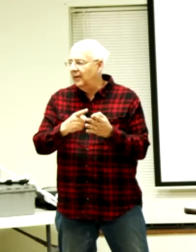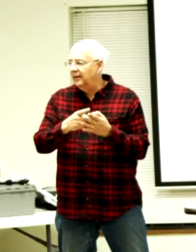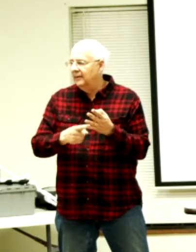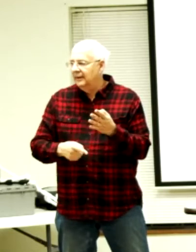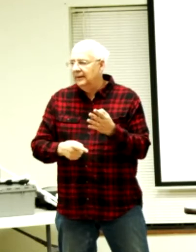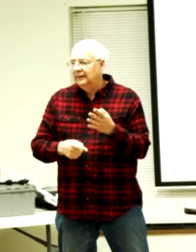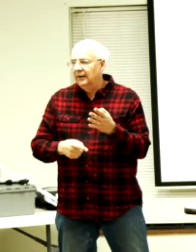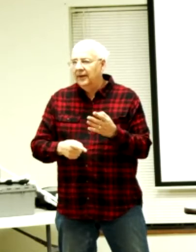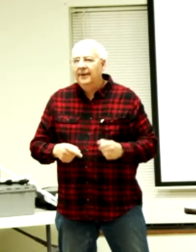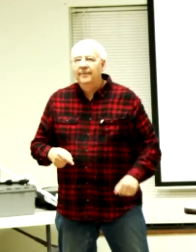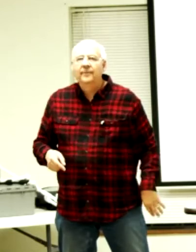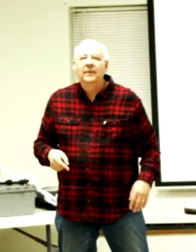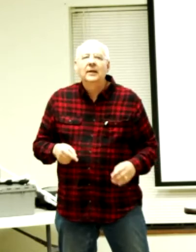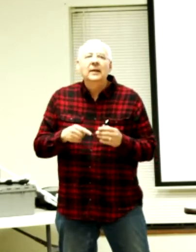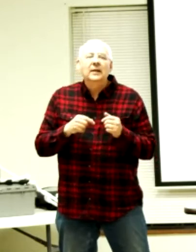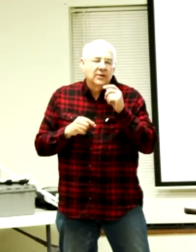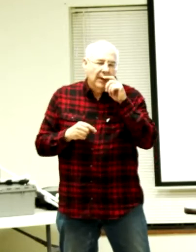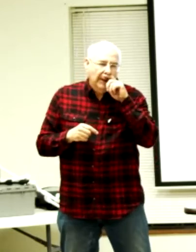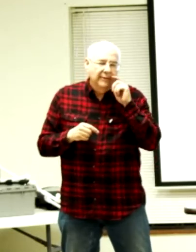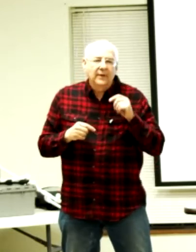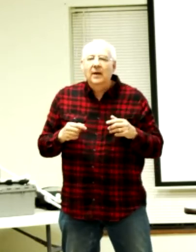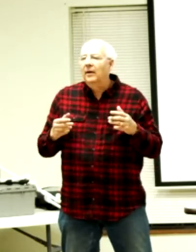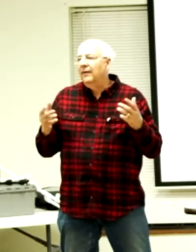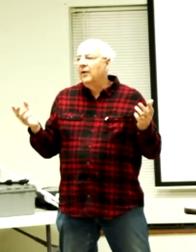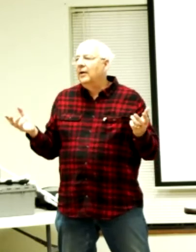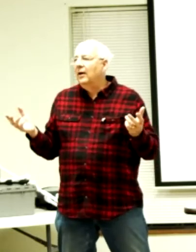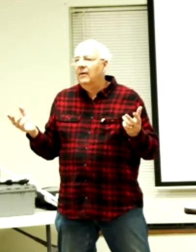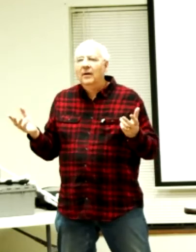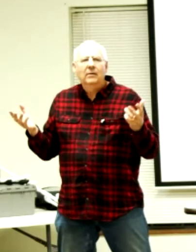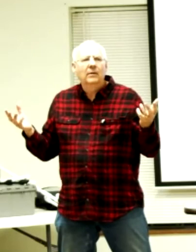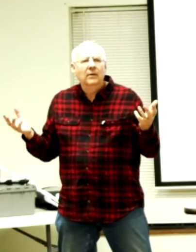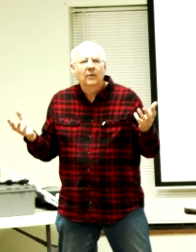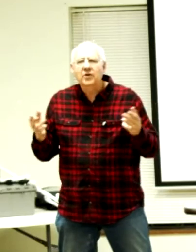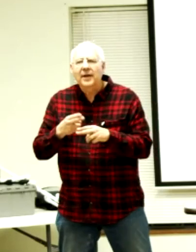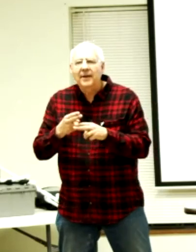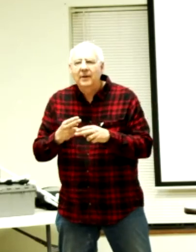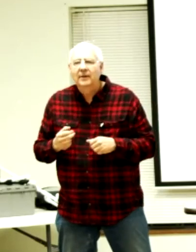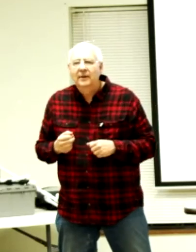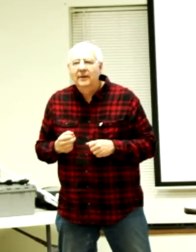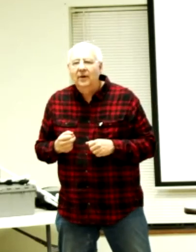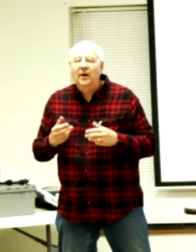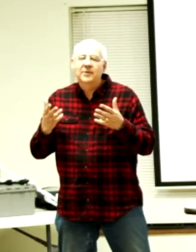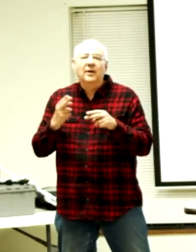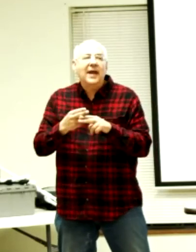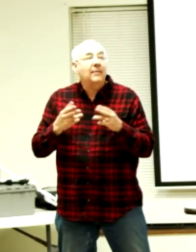What? Okay. So, if you're going to go, what's your name? Or I'm sorry, name